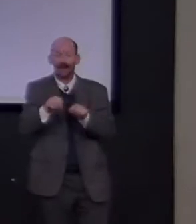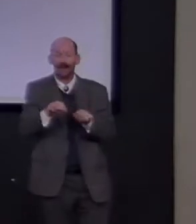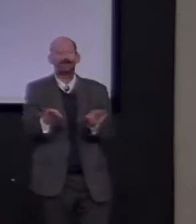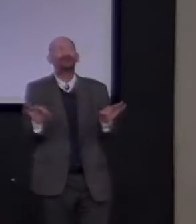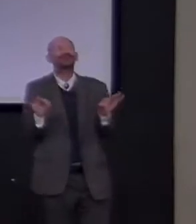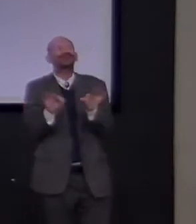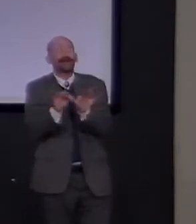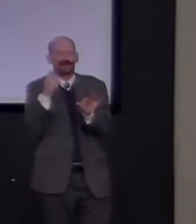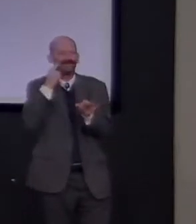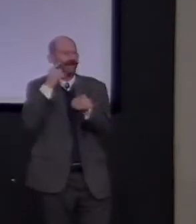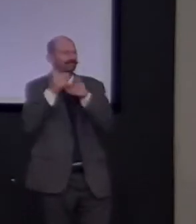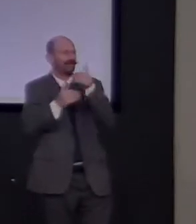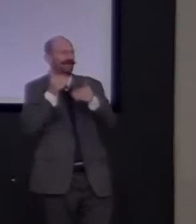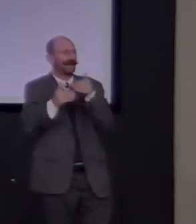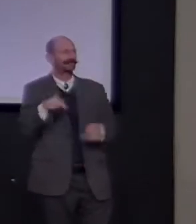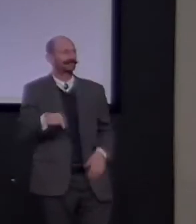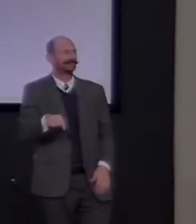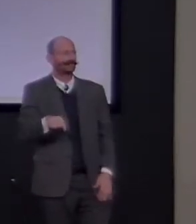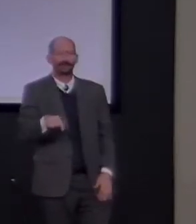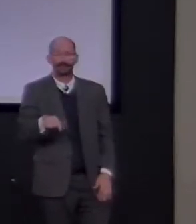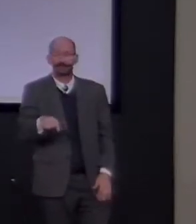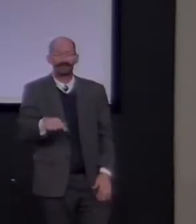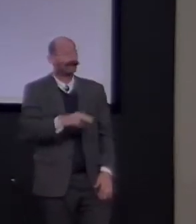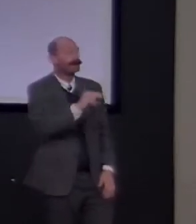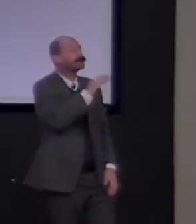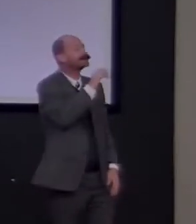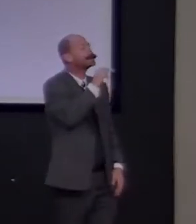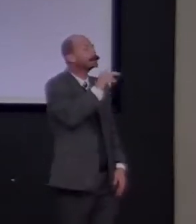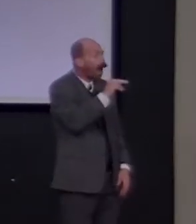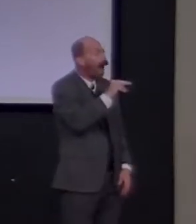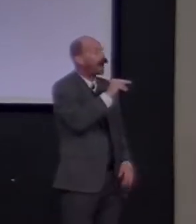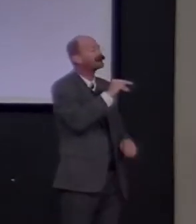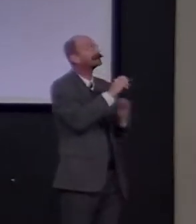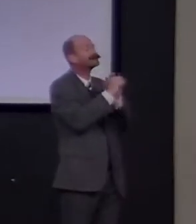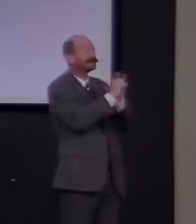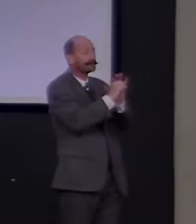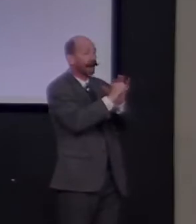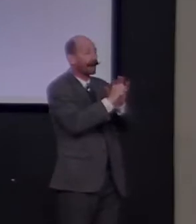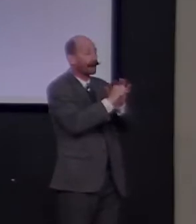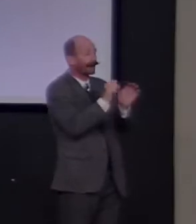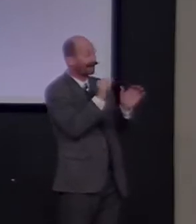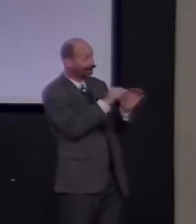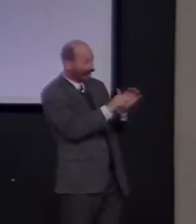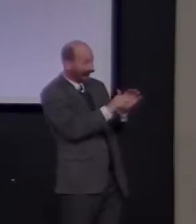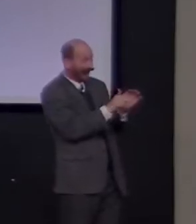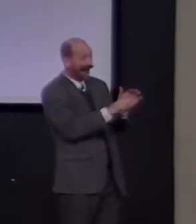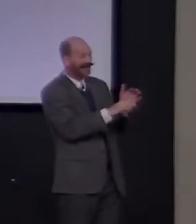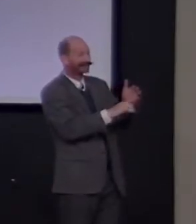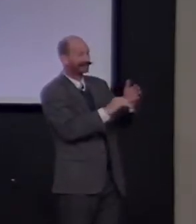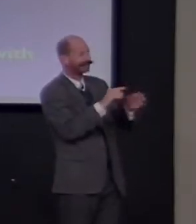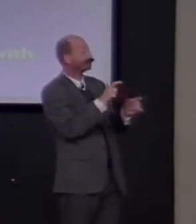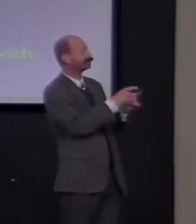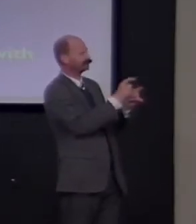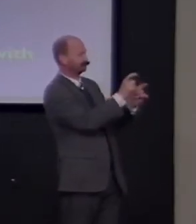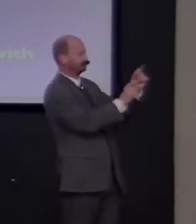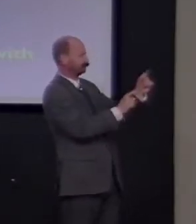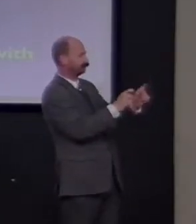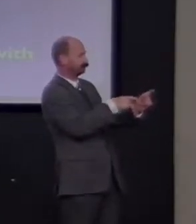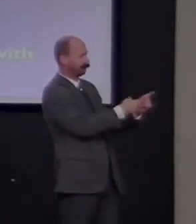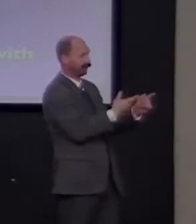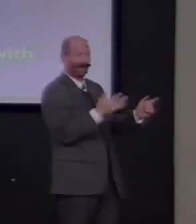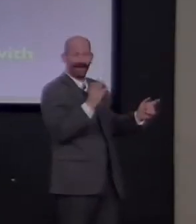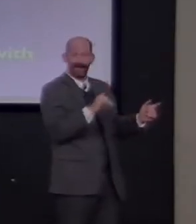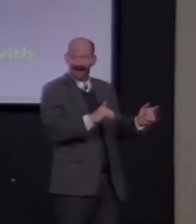that non-symbolic number discrimination does not perhaps play as much of a critical role as the symbol grounding problem would